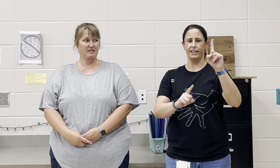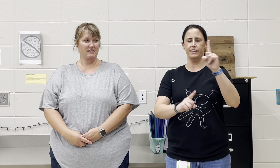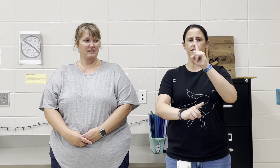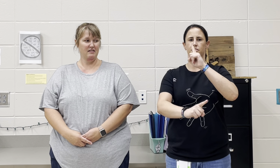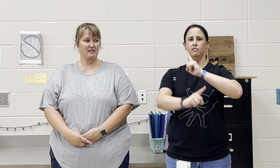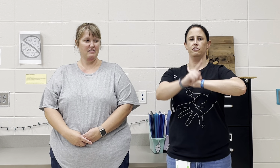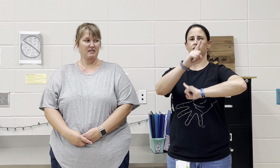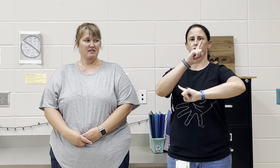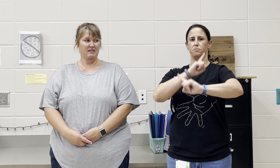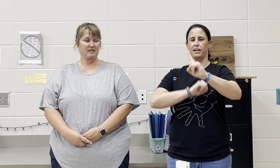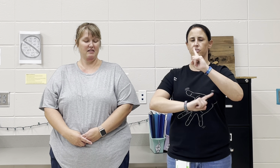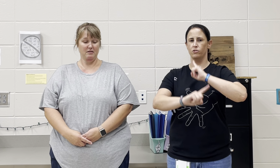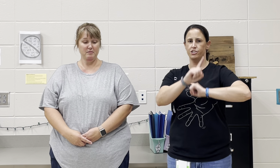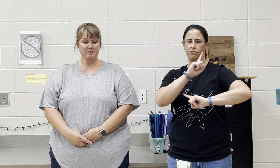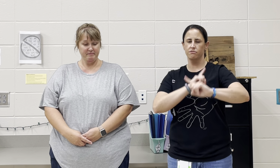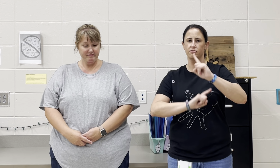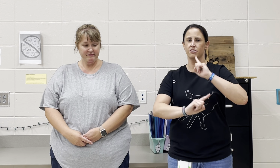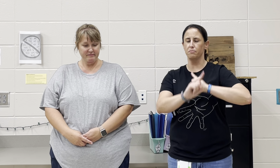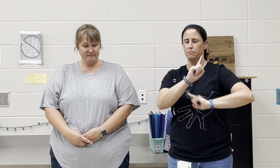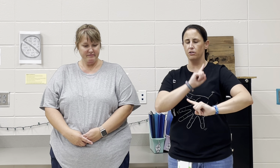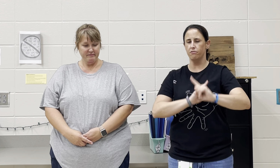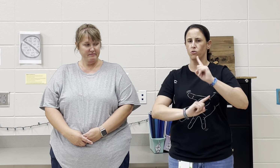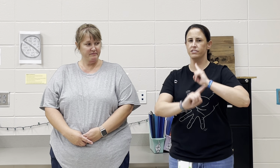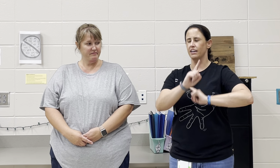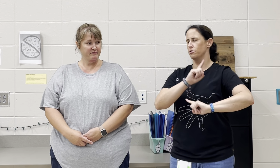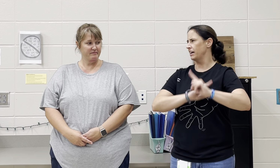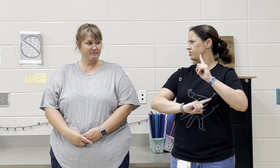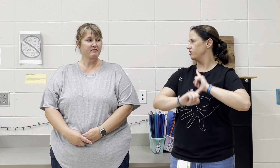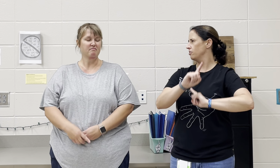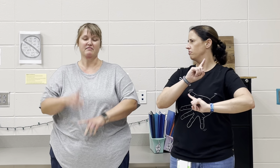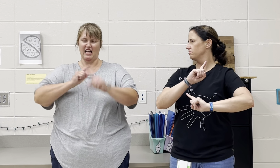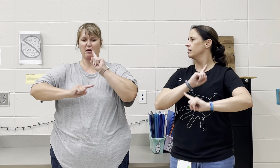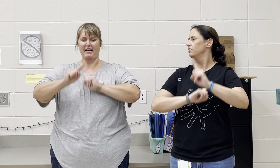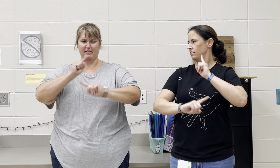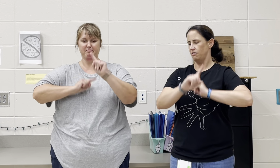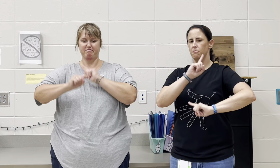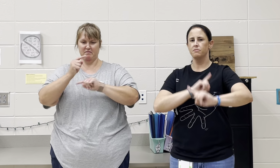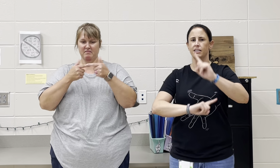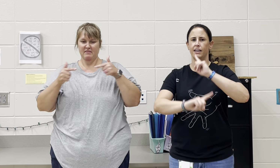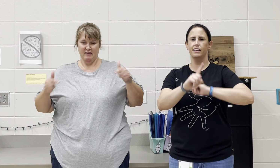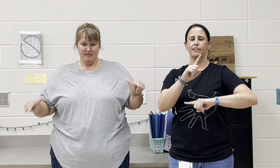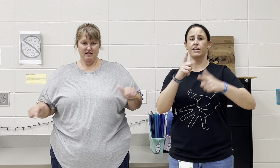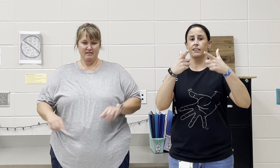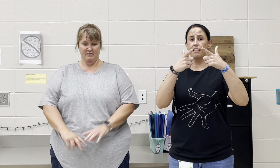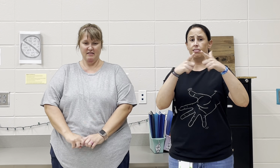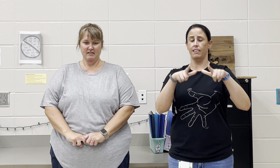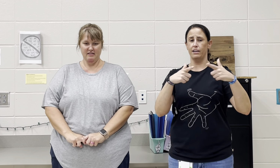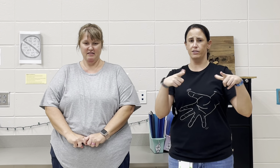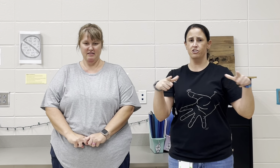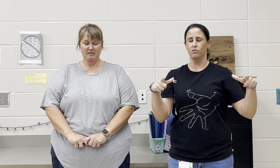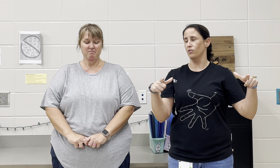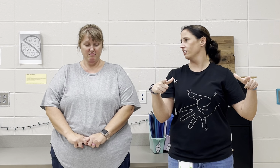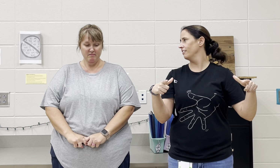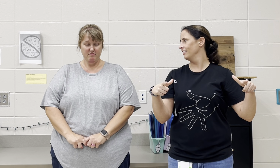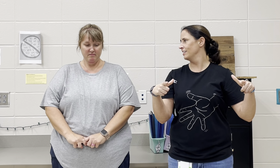hand, goes back towards you. Some people go forwards, I go back. Do you go? I go back. Sign and then language or